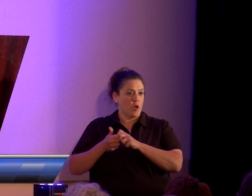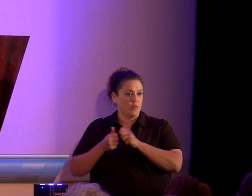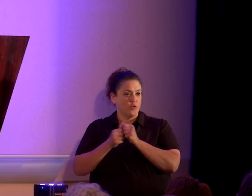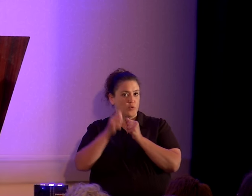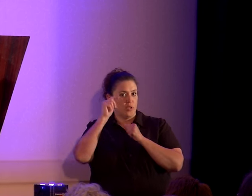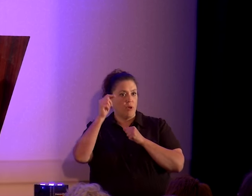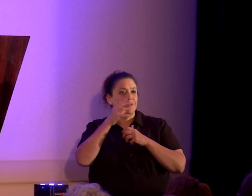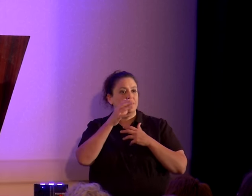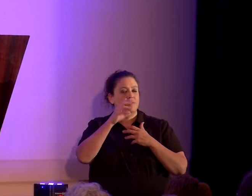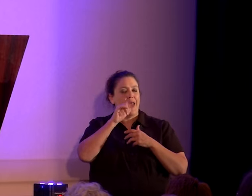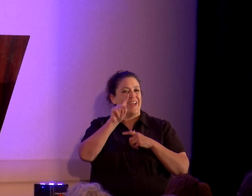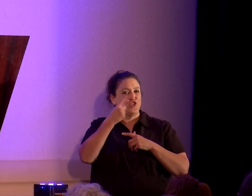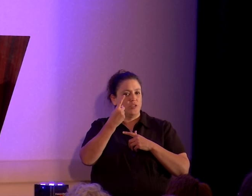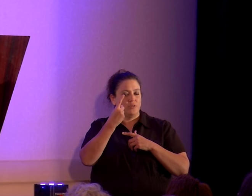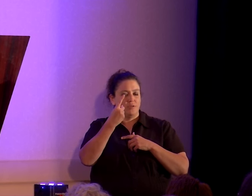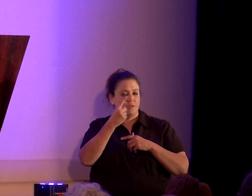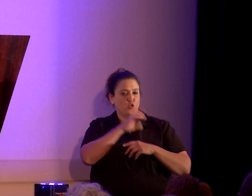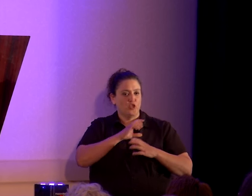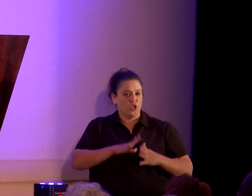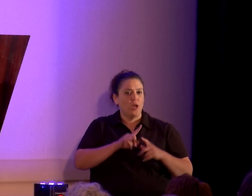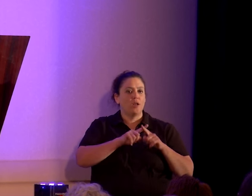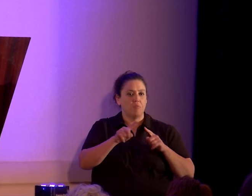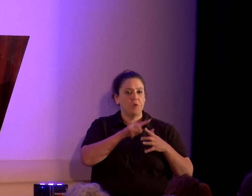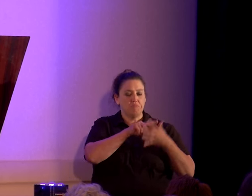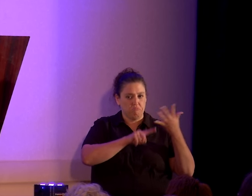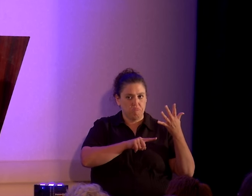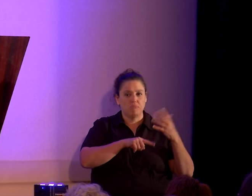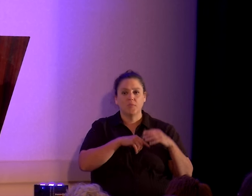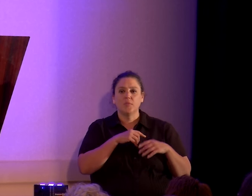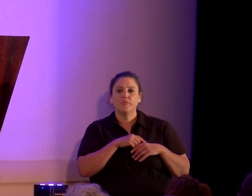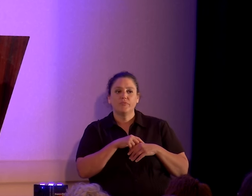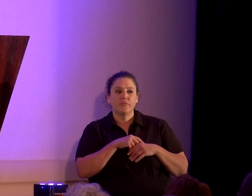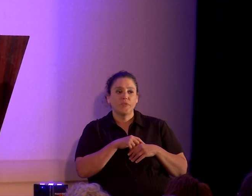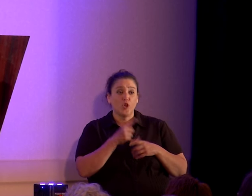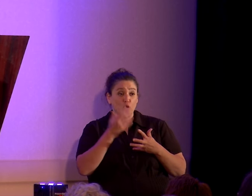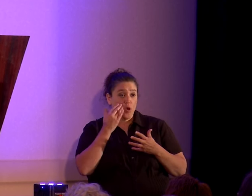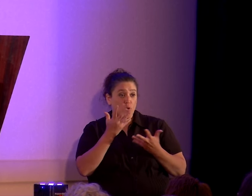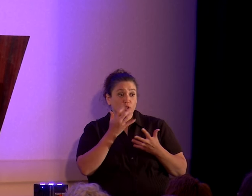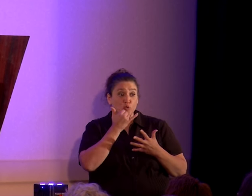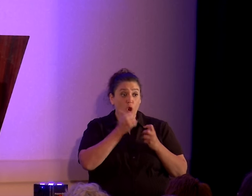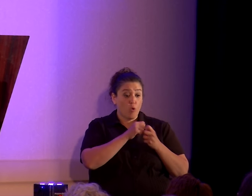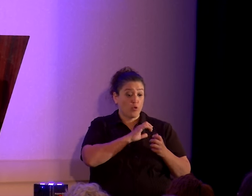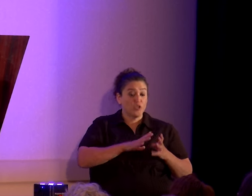Christianity. A lot of it, we didn't have to do the legwork. If you want to know what's wrong with Christianity, you ask a Jew.